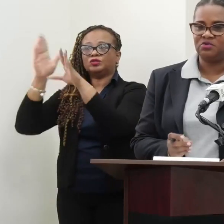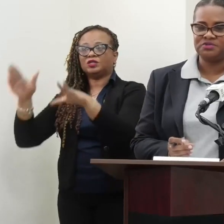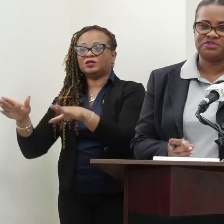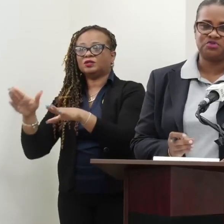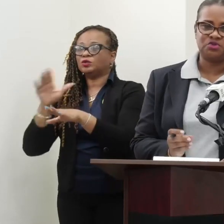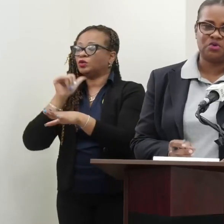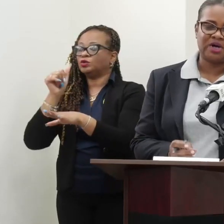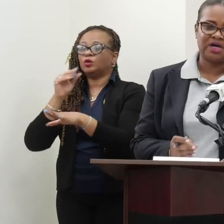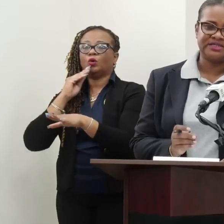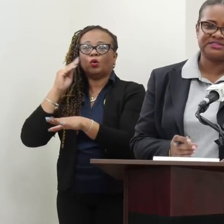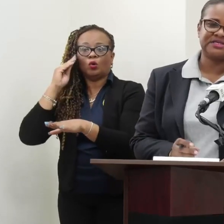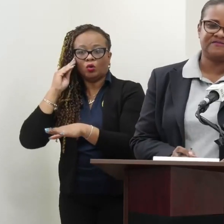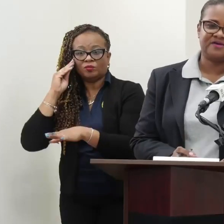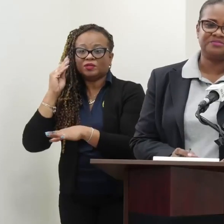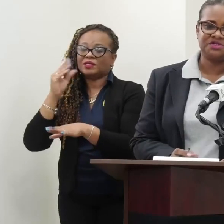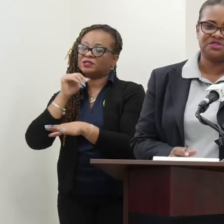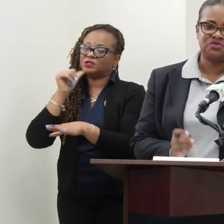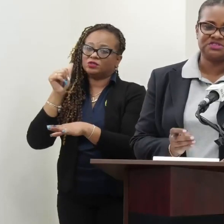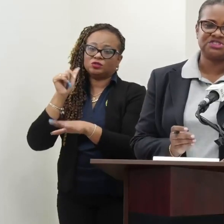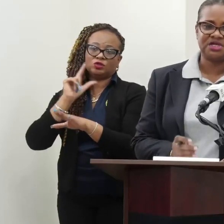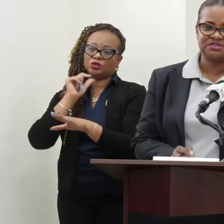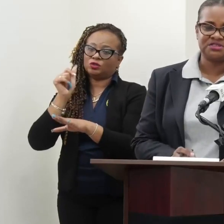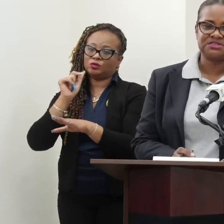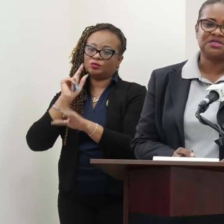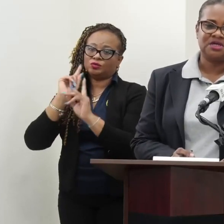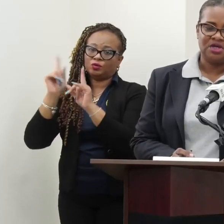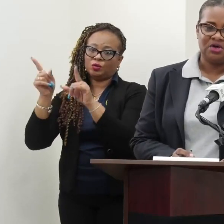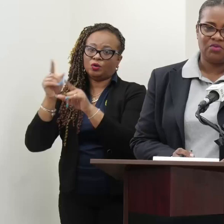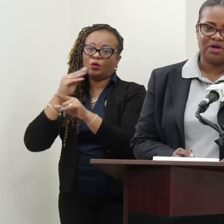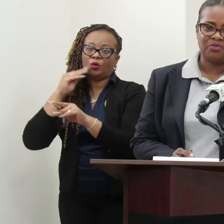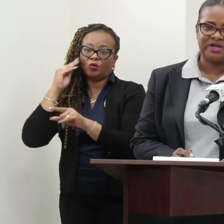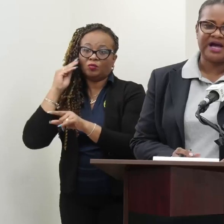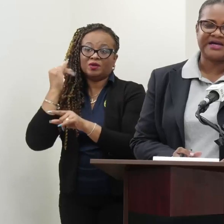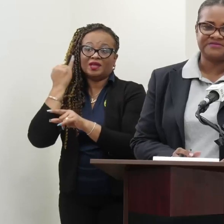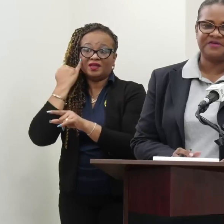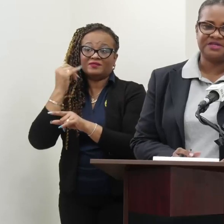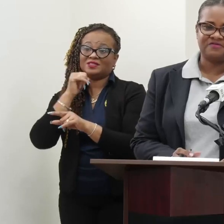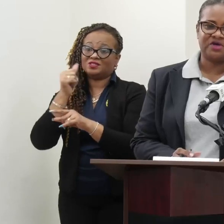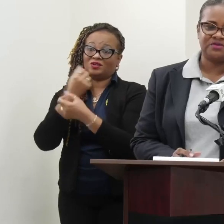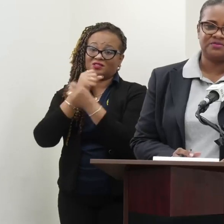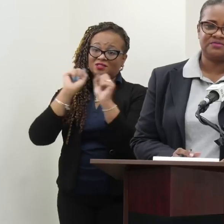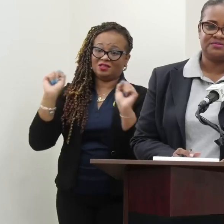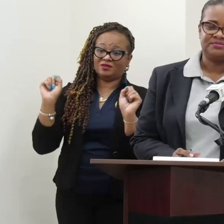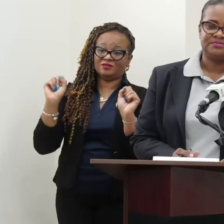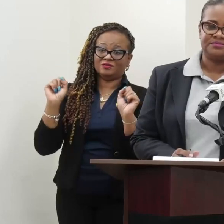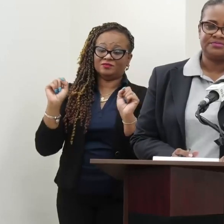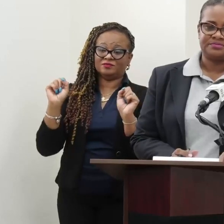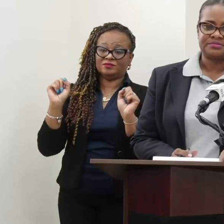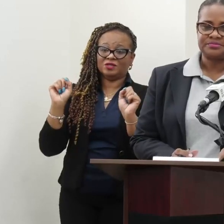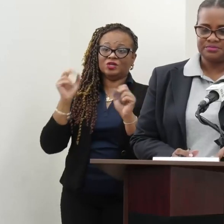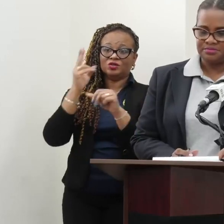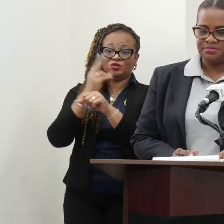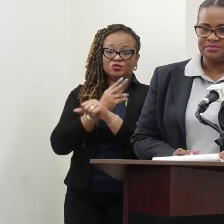any homes which you know are unsafe. Come to use the shelters what are activated for you.